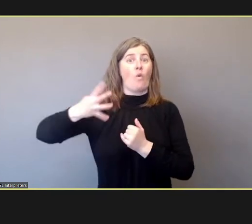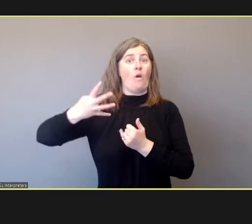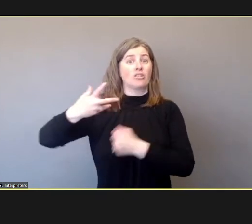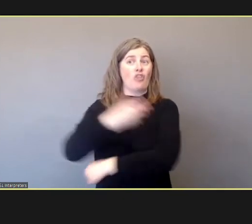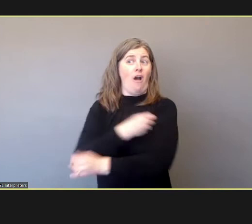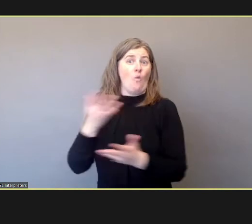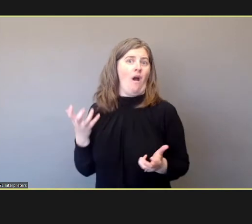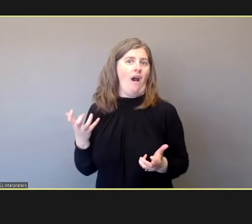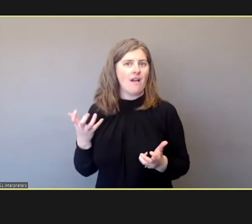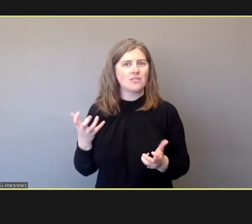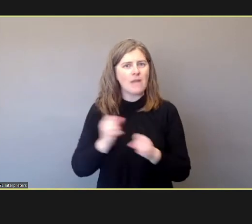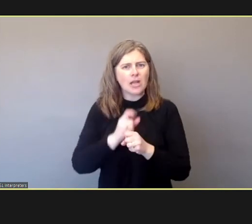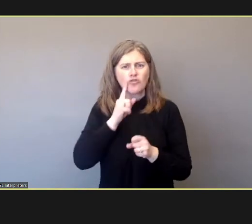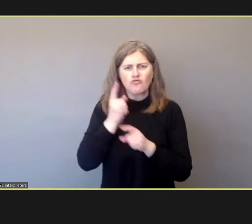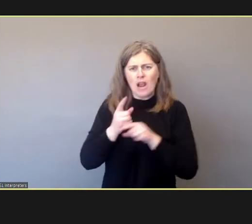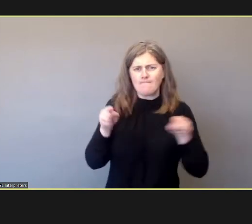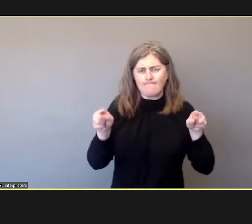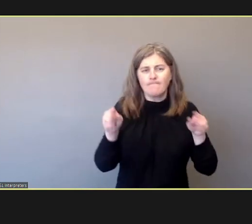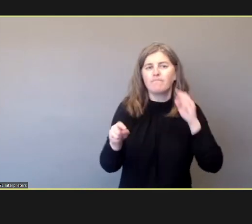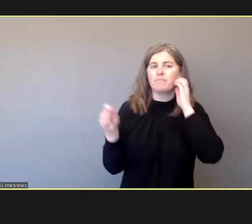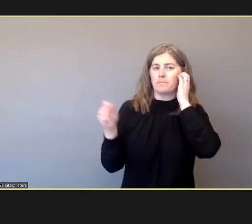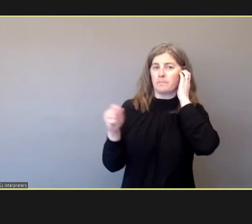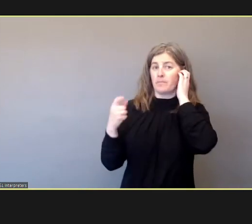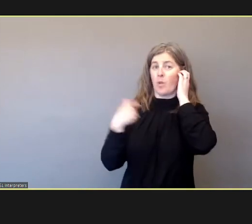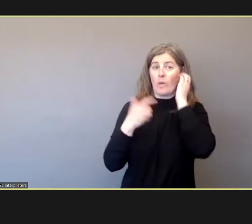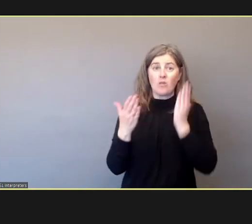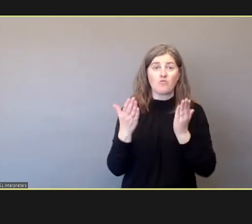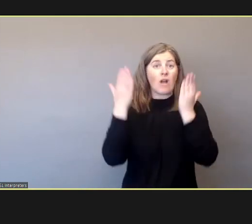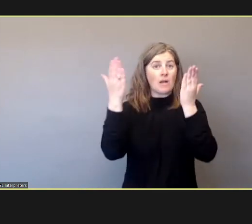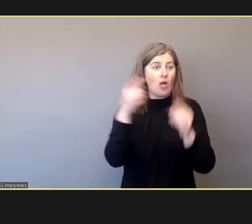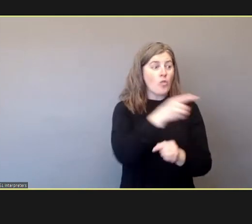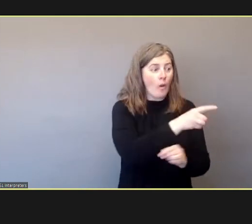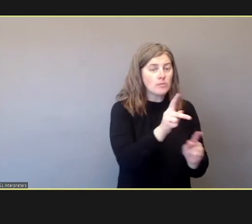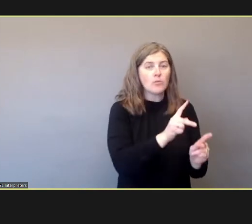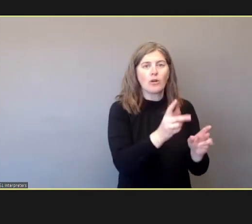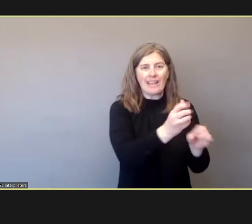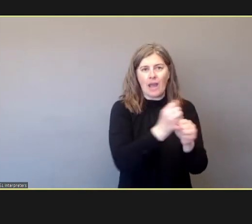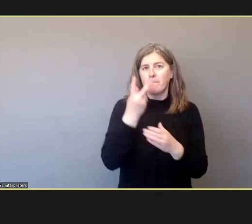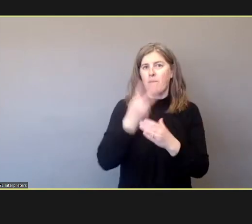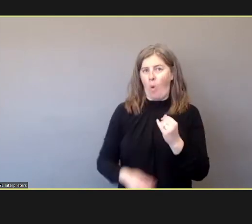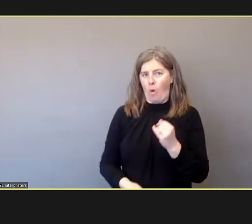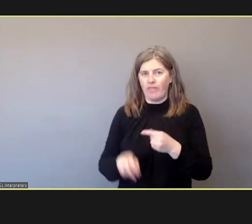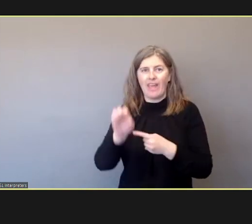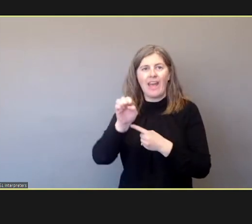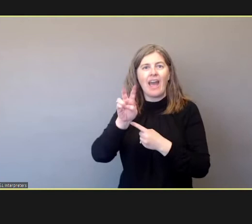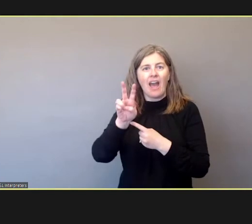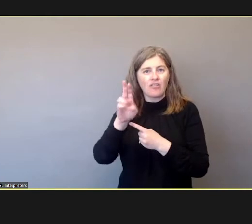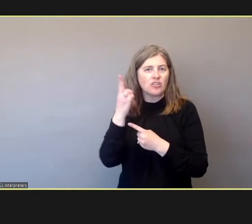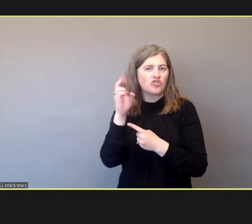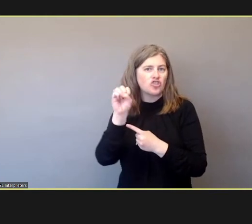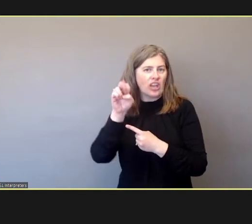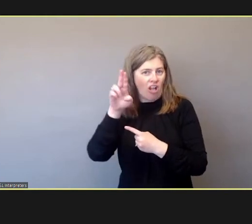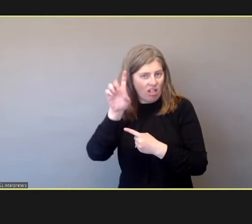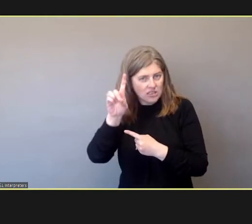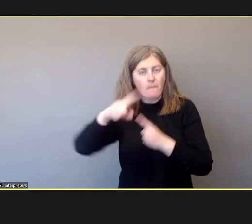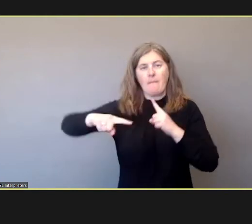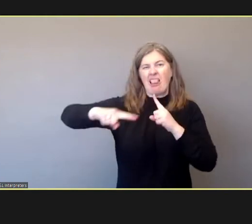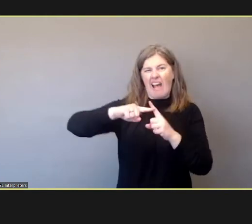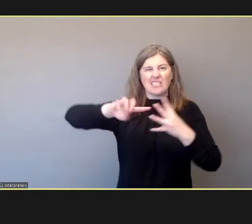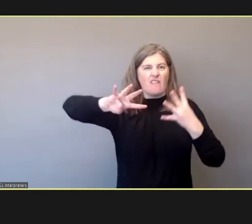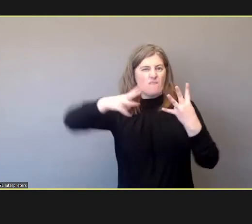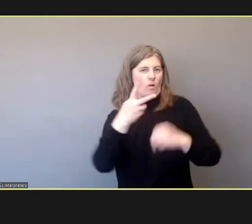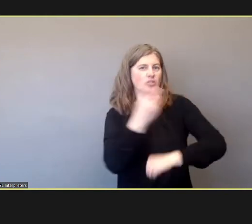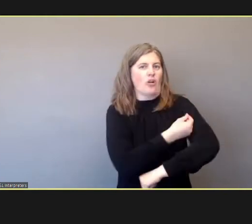vaccine? So yes, we recommend that immunocompromised people get both. Get that 4th shot. And that's exactly